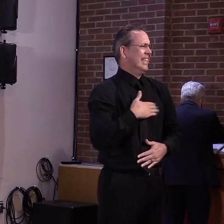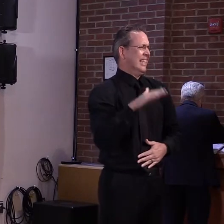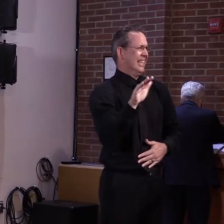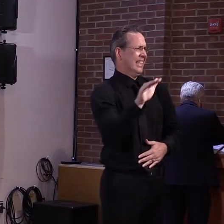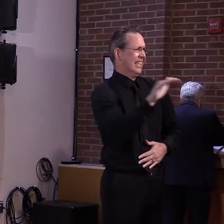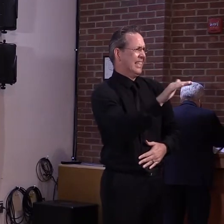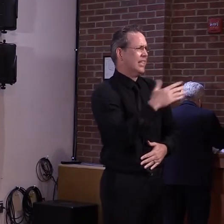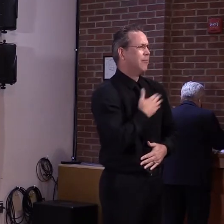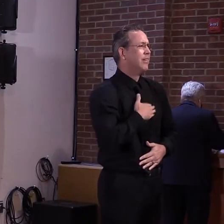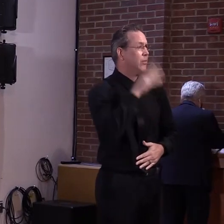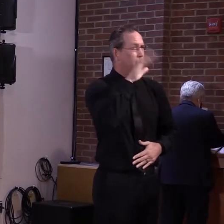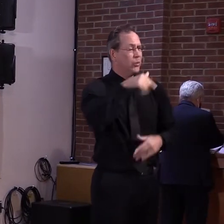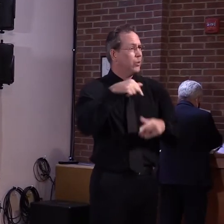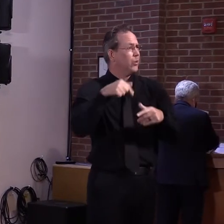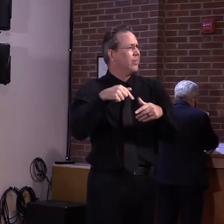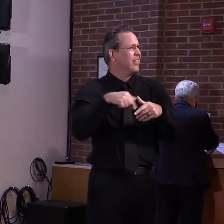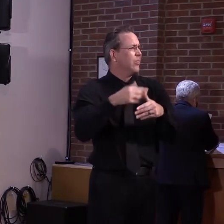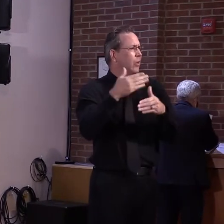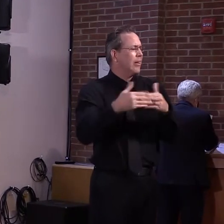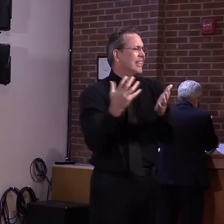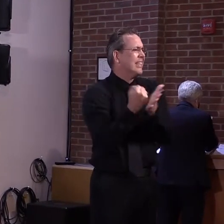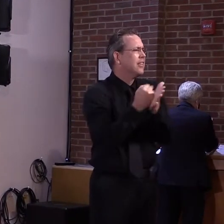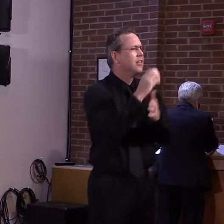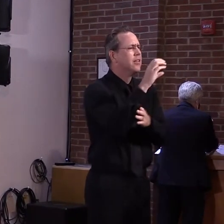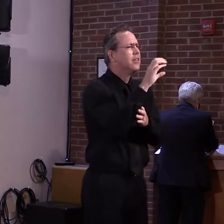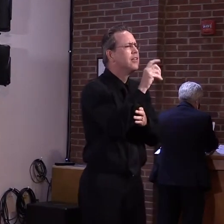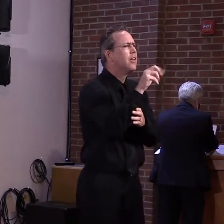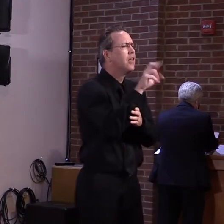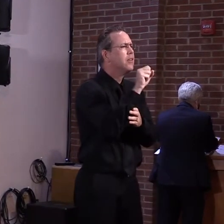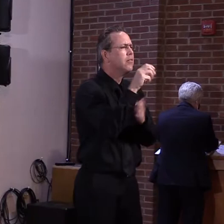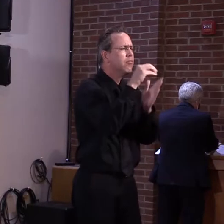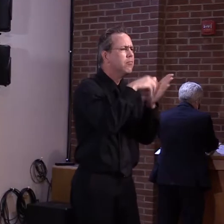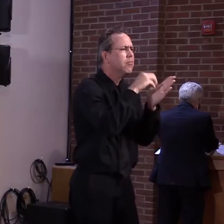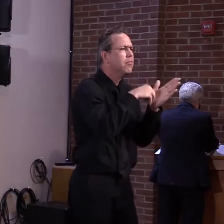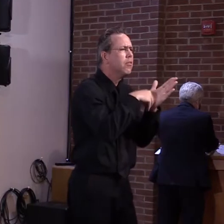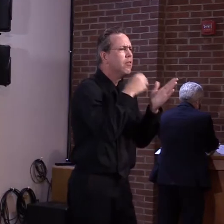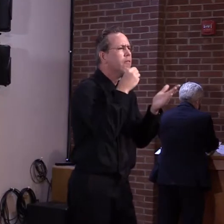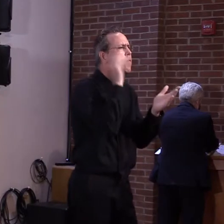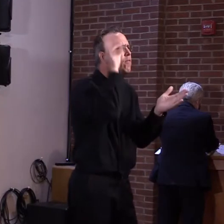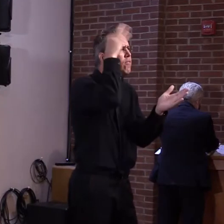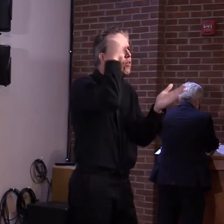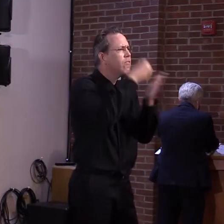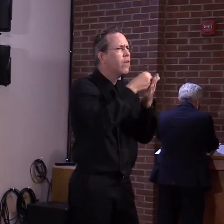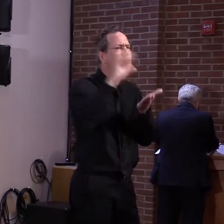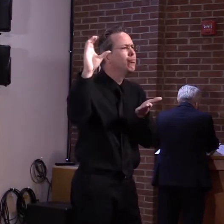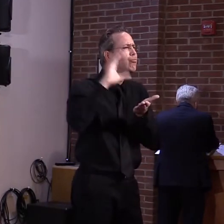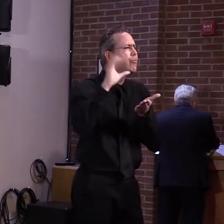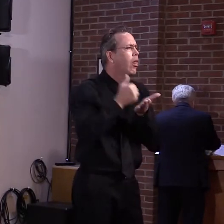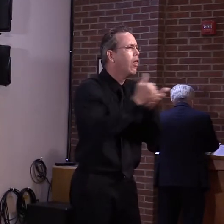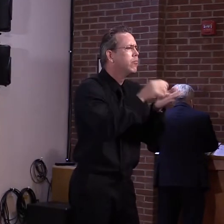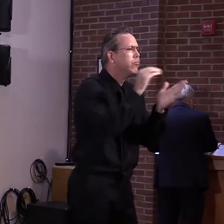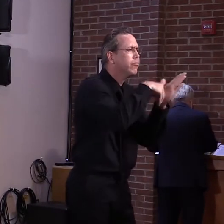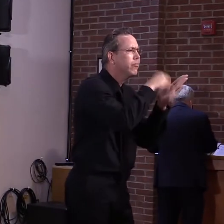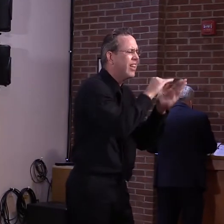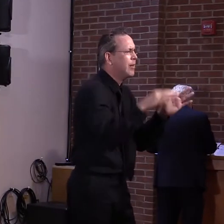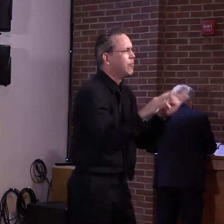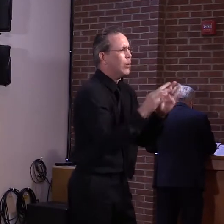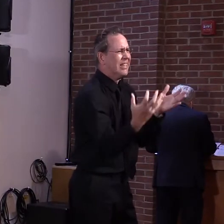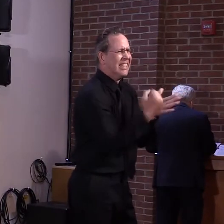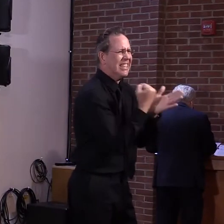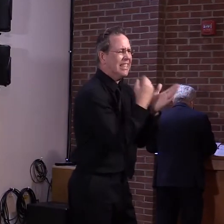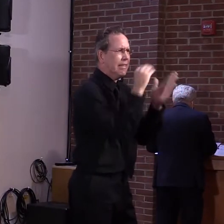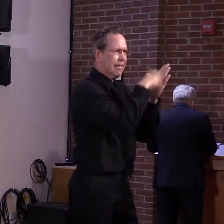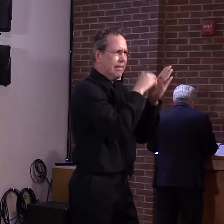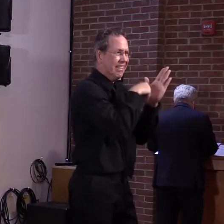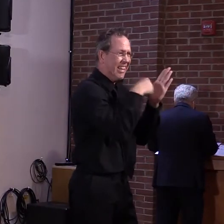your census forms. Getting a complete count is critical to making sure we best serve Vermonters. It impacts the